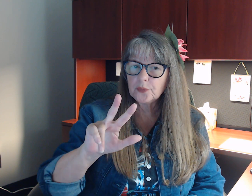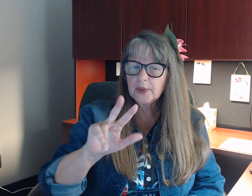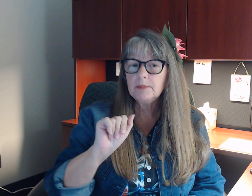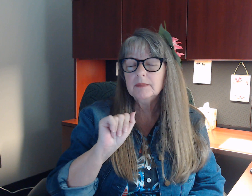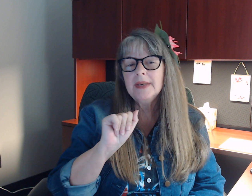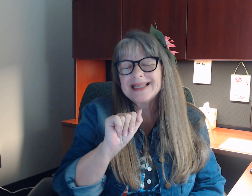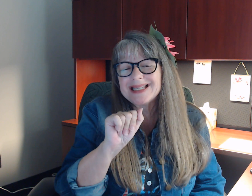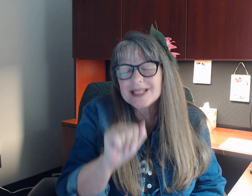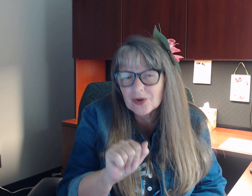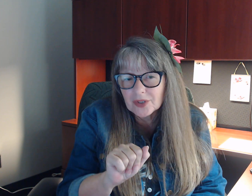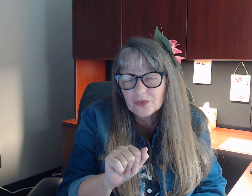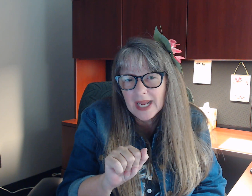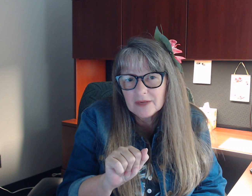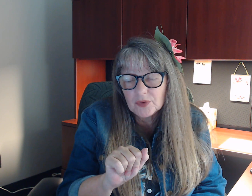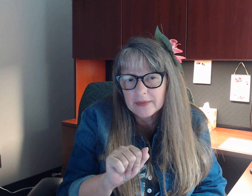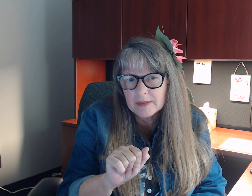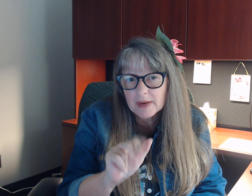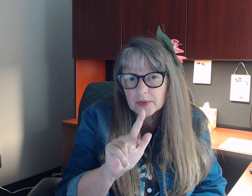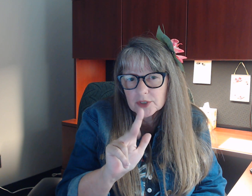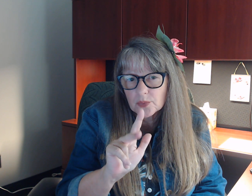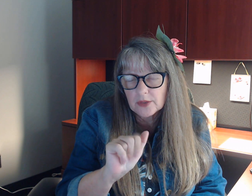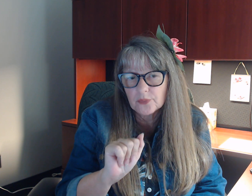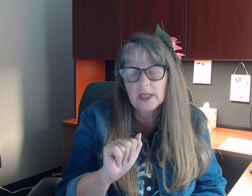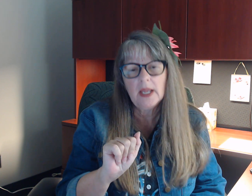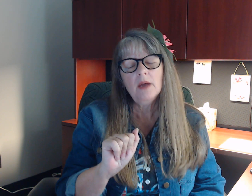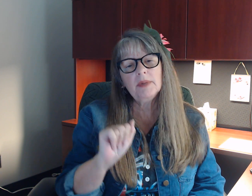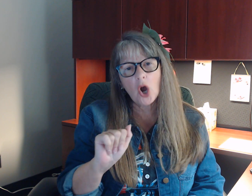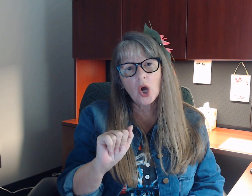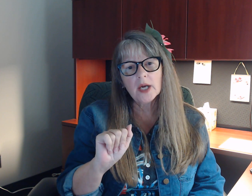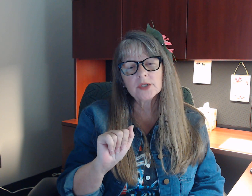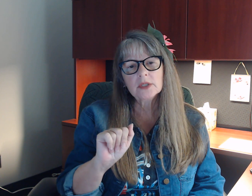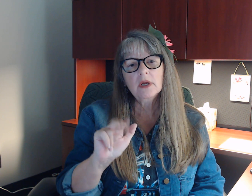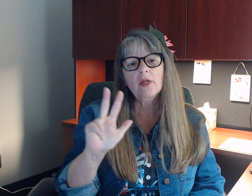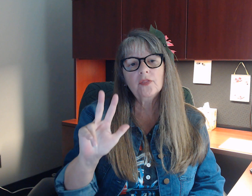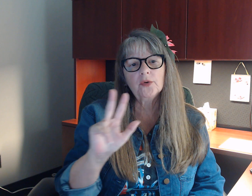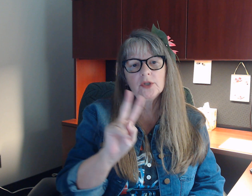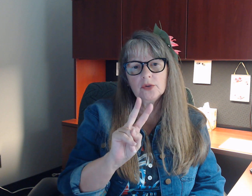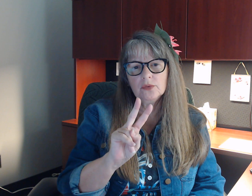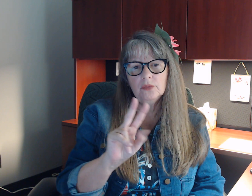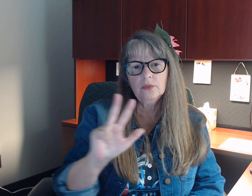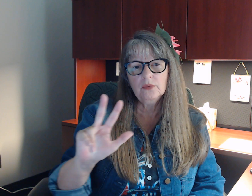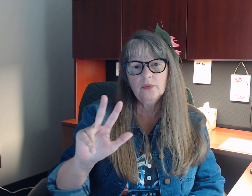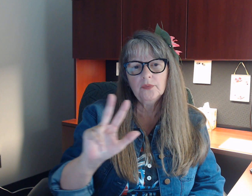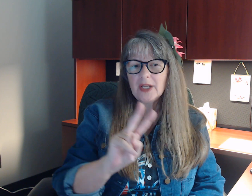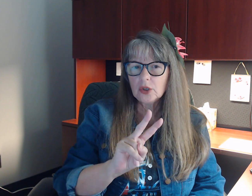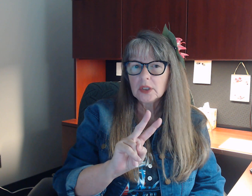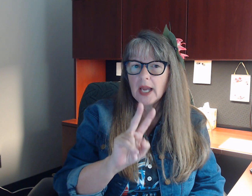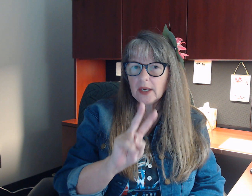23 necessarily. You can if you can't remember it's 23, because 32. They look alike,